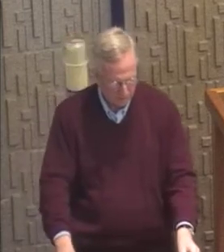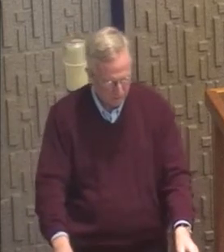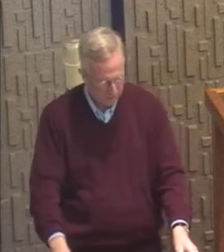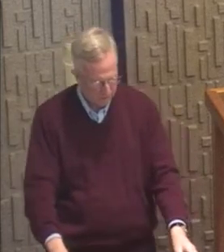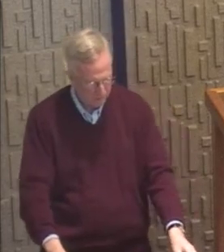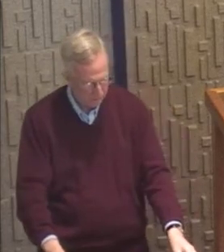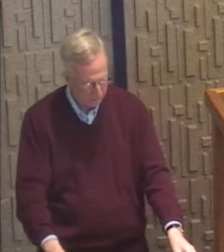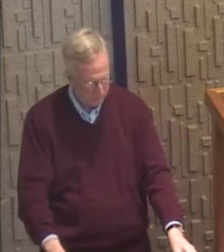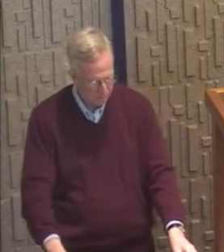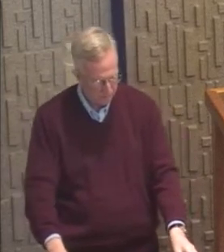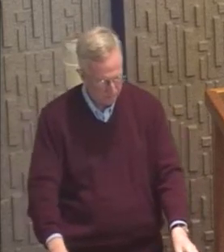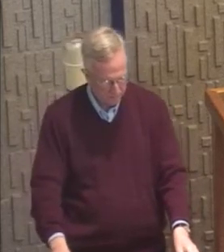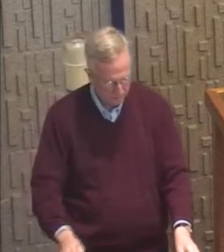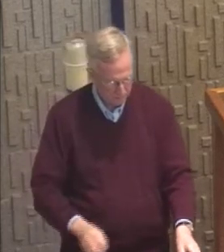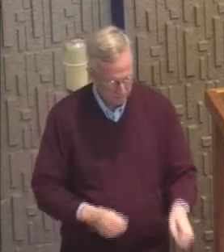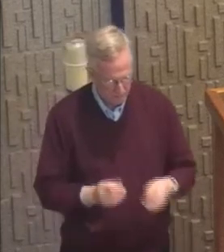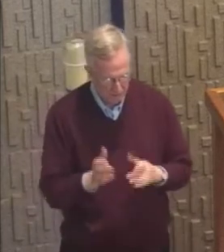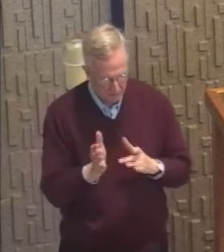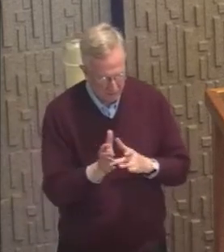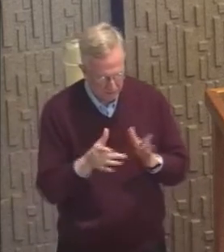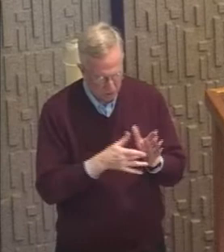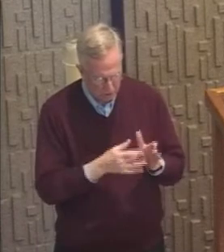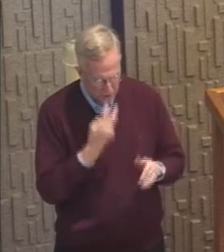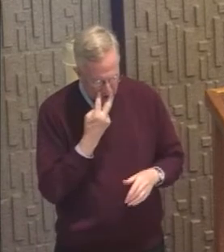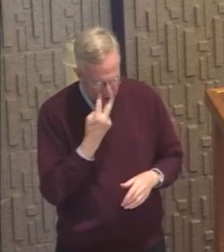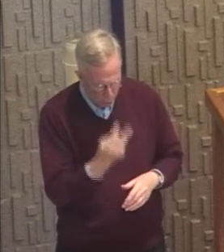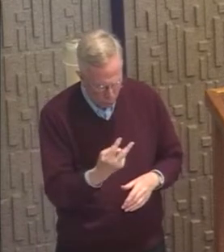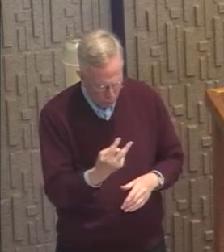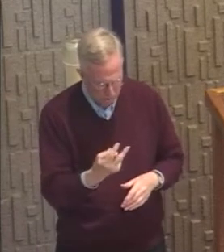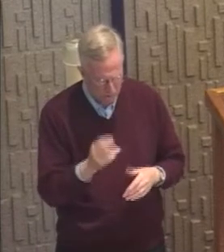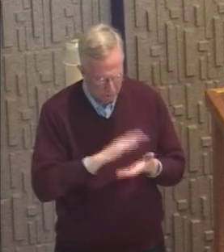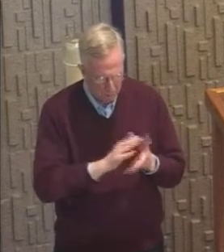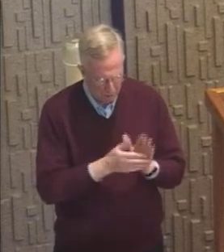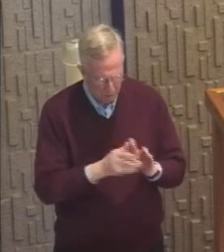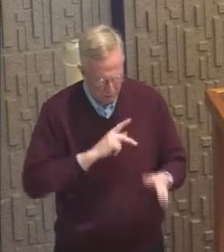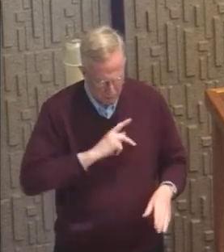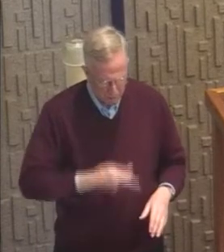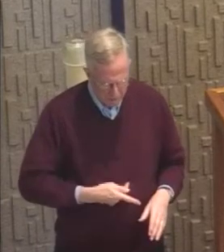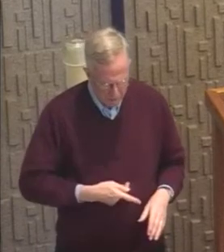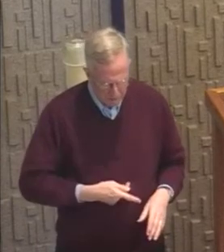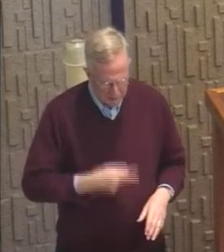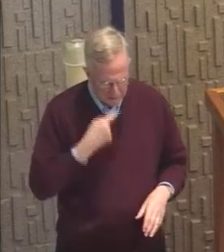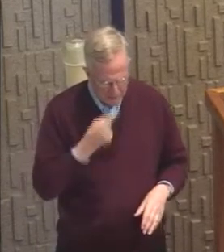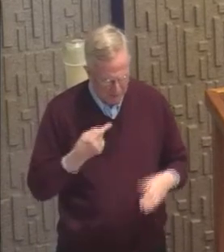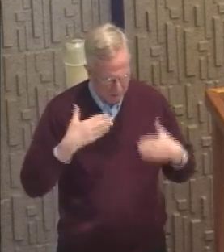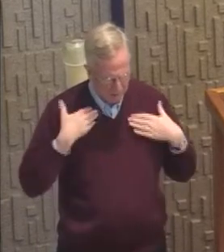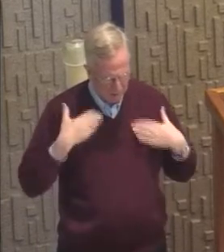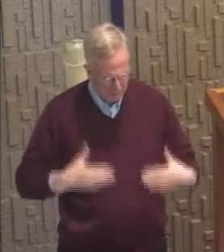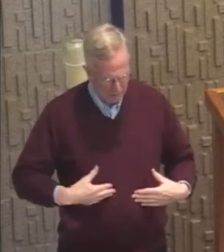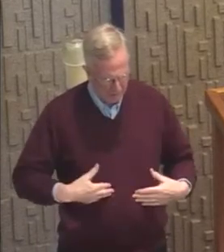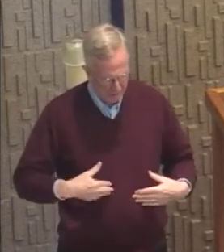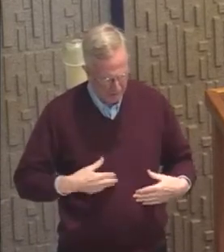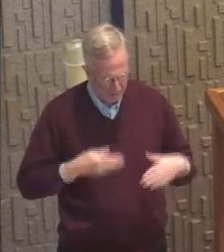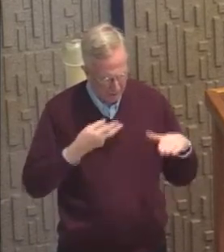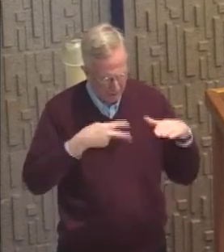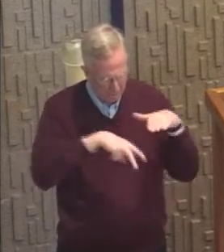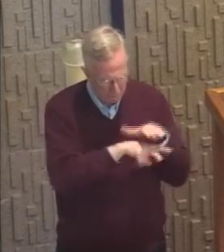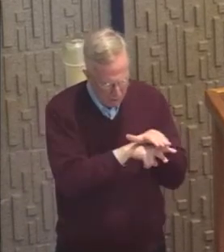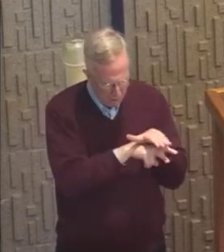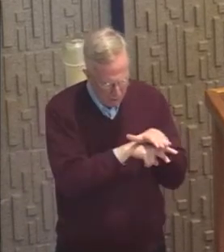perturbed and deeply troubled and said, Where have you laid him? They said to him, Sir, come and see.